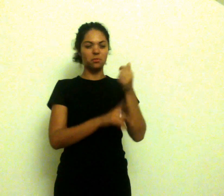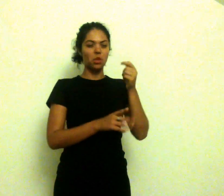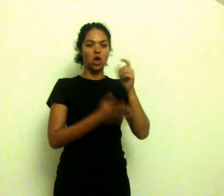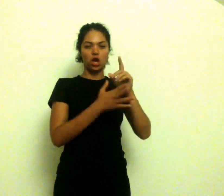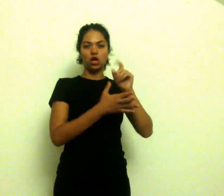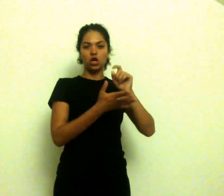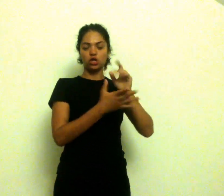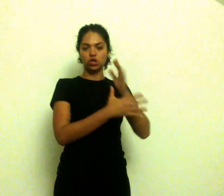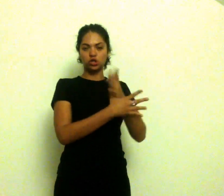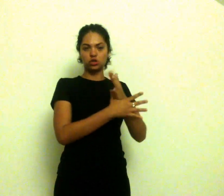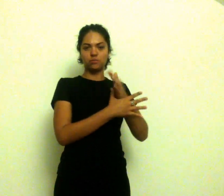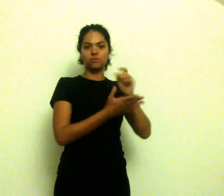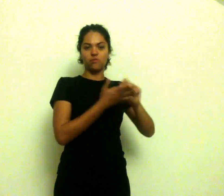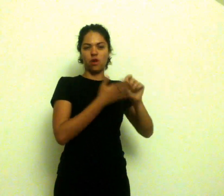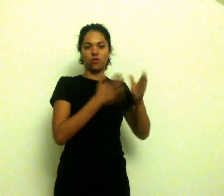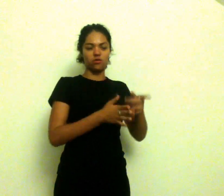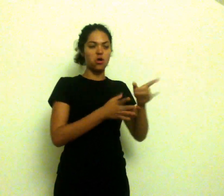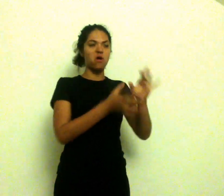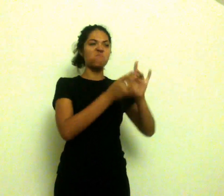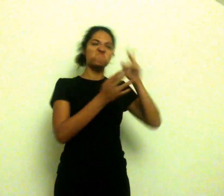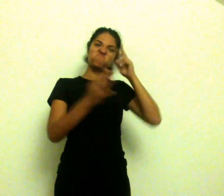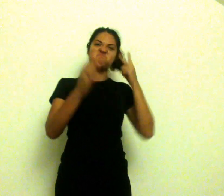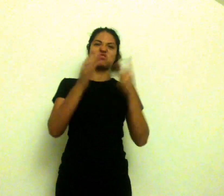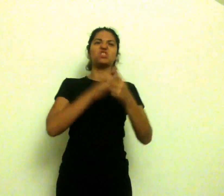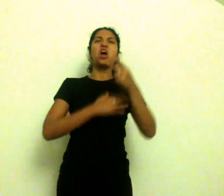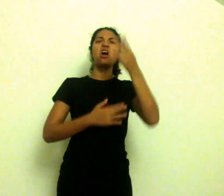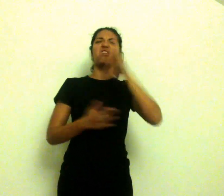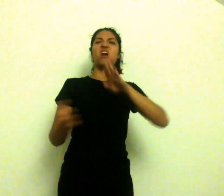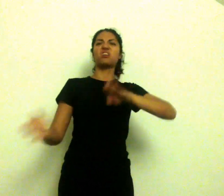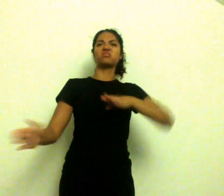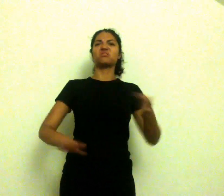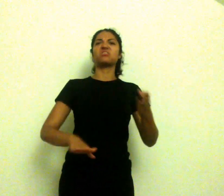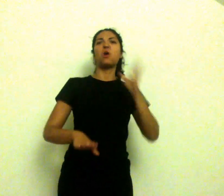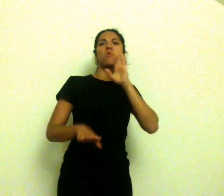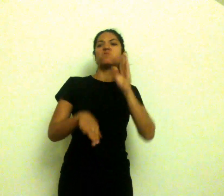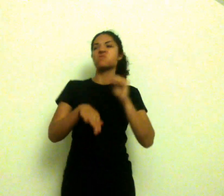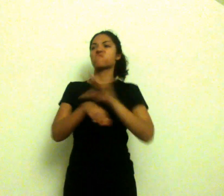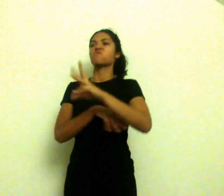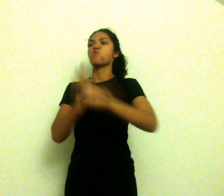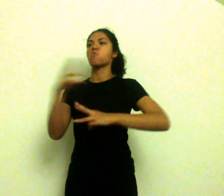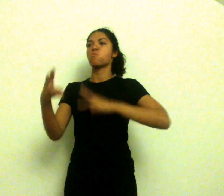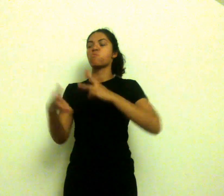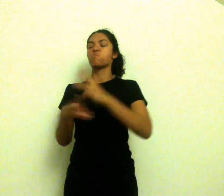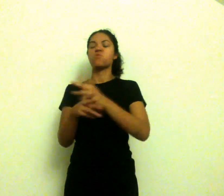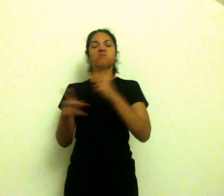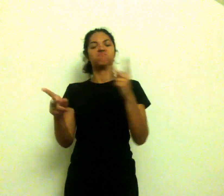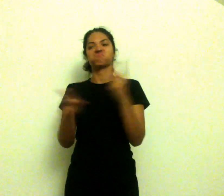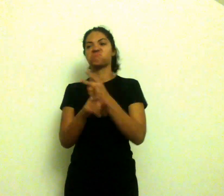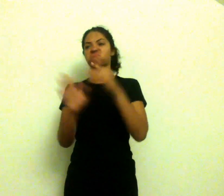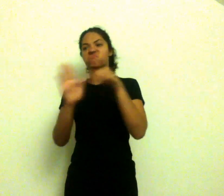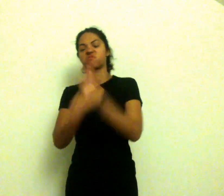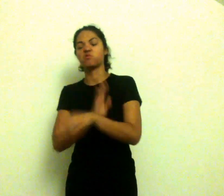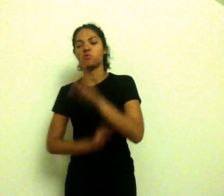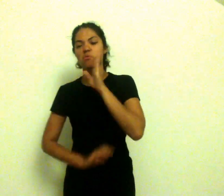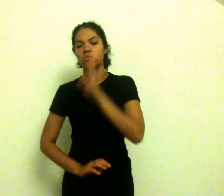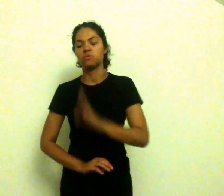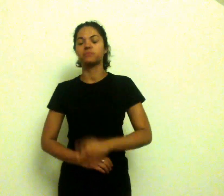mankind. As humanity continues to distance itself from God, we've lost some key truths about life along the way. Today